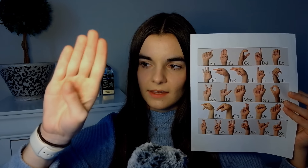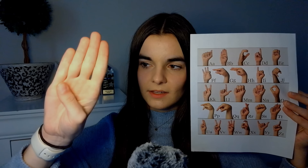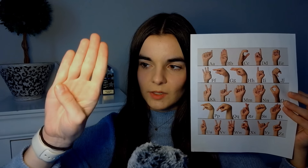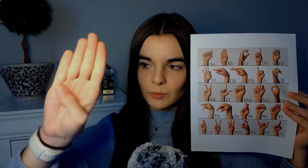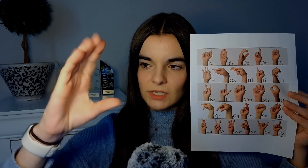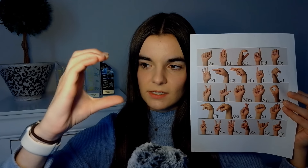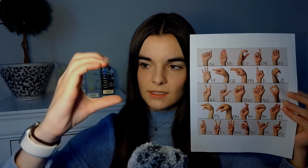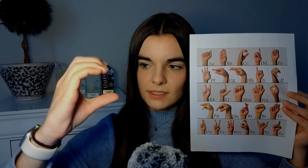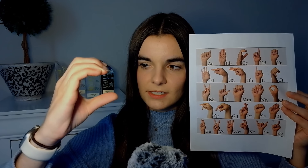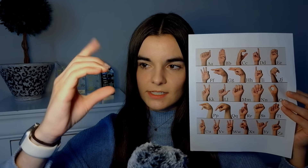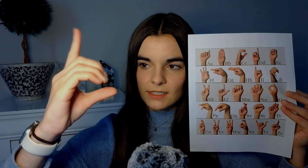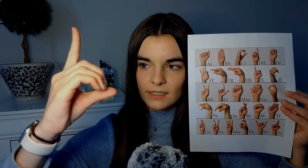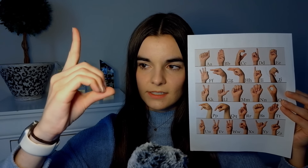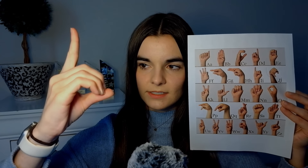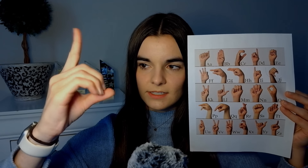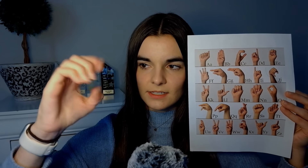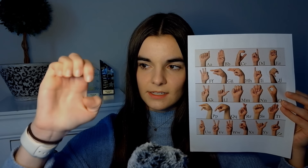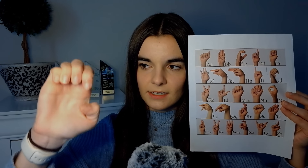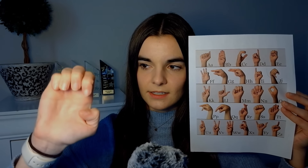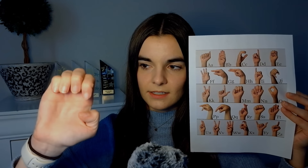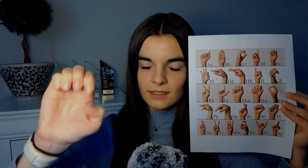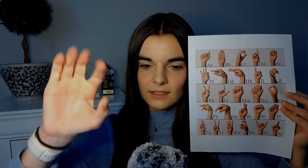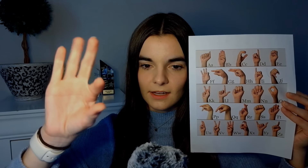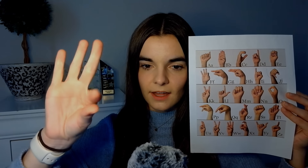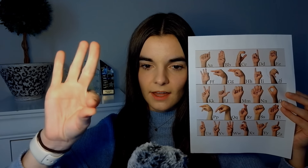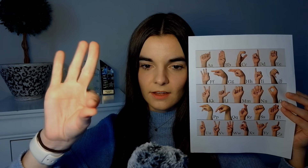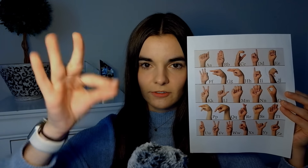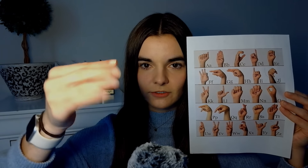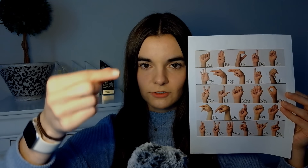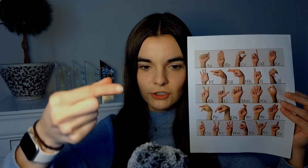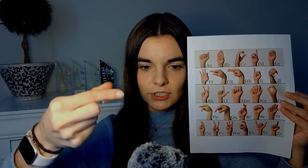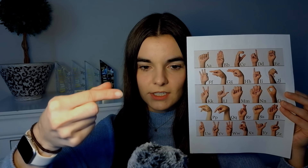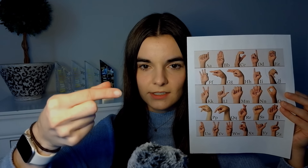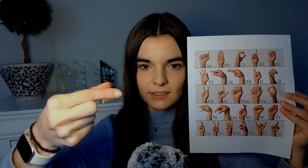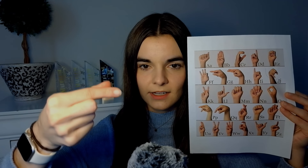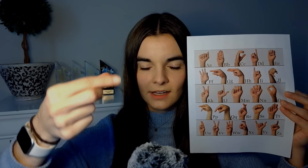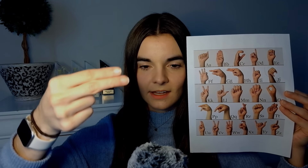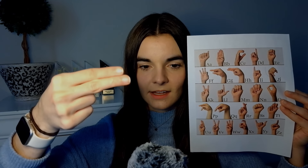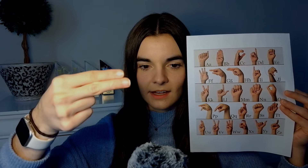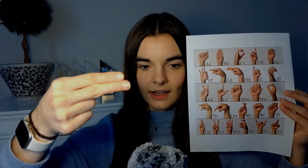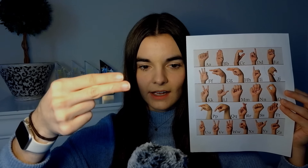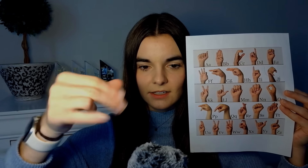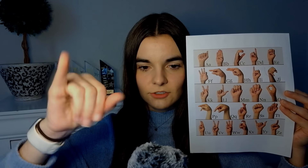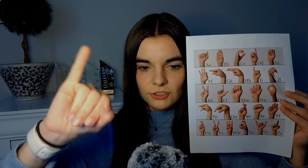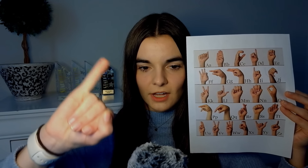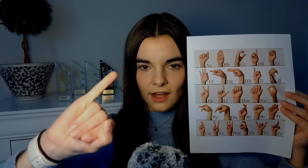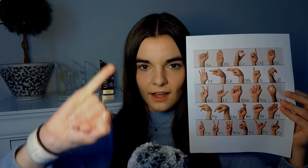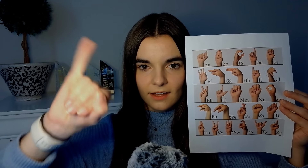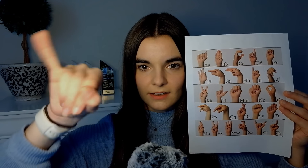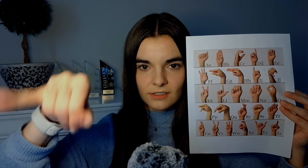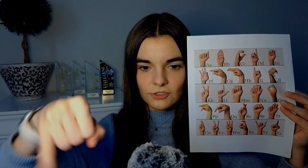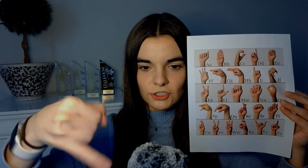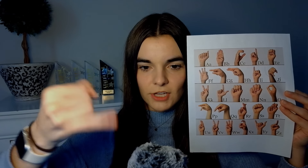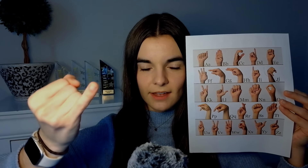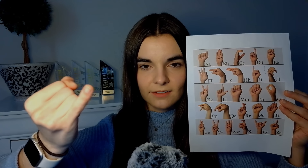A, B, C, D, E, F, G, H, I, J.